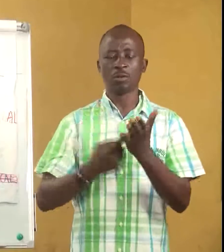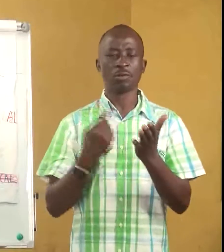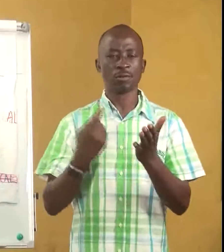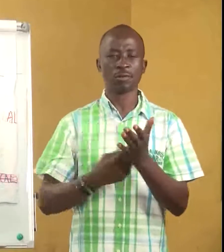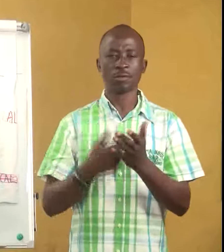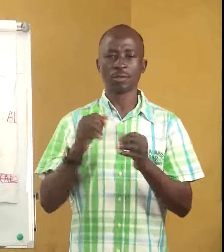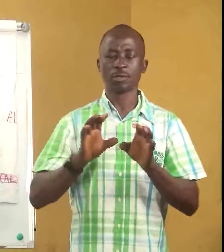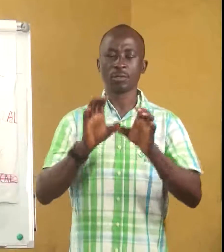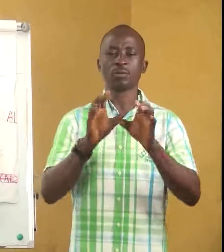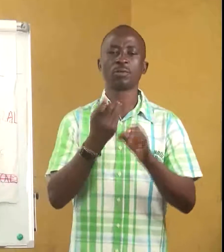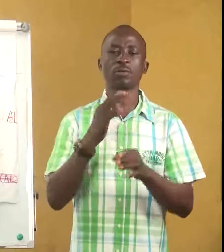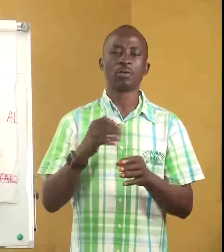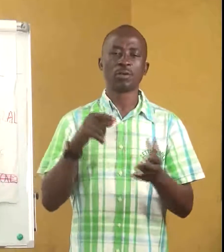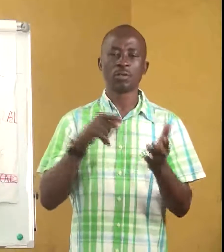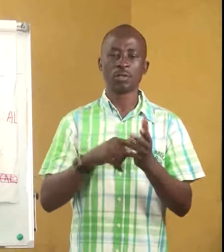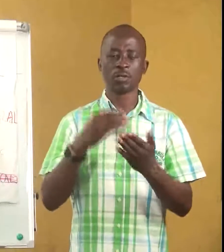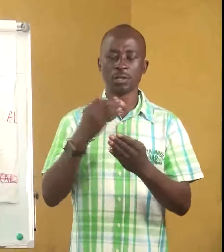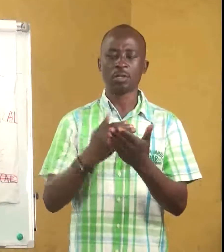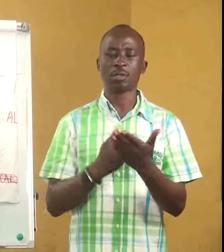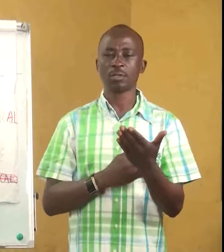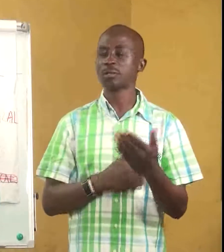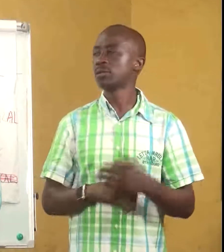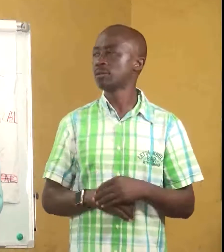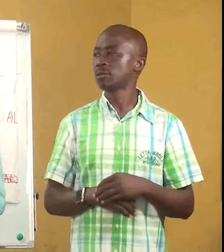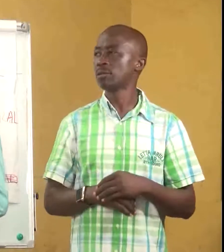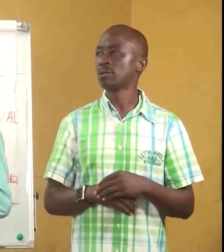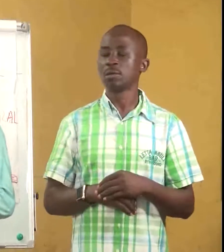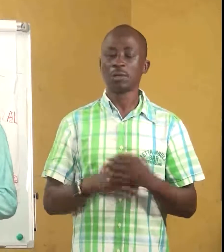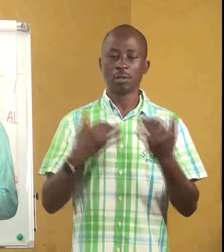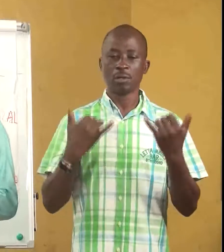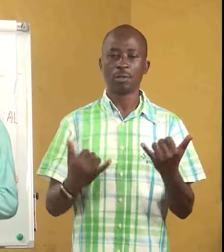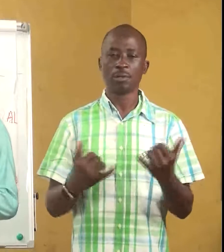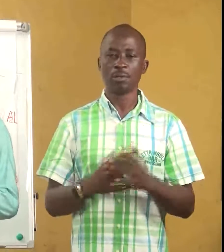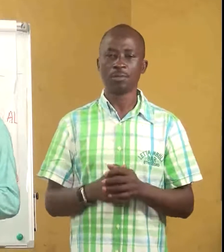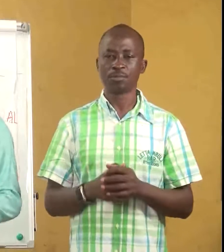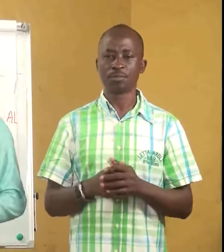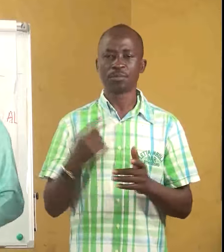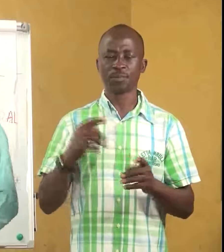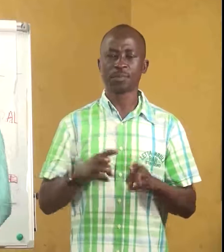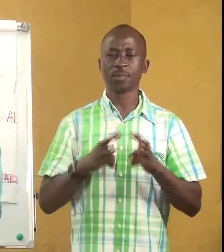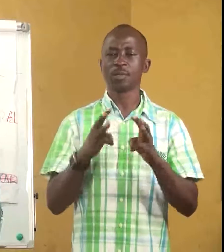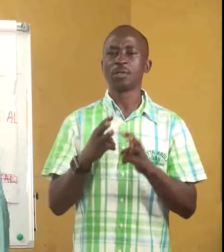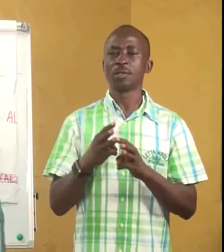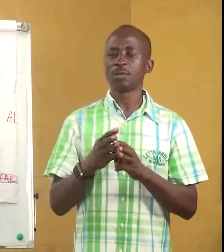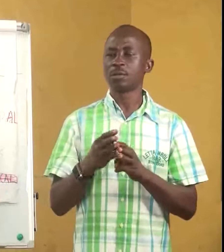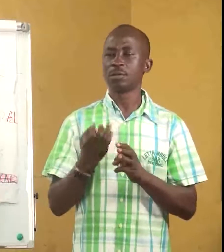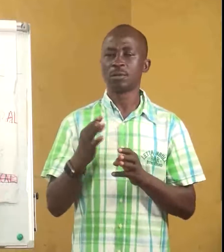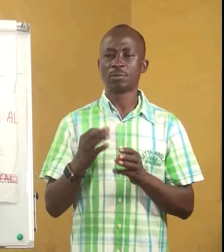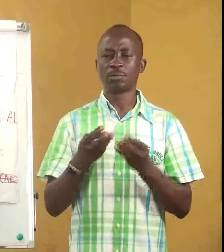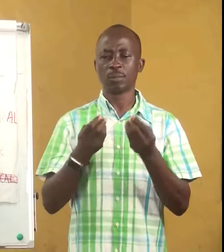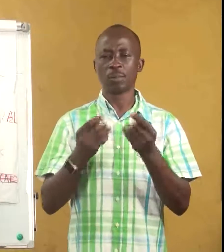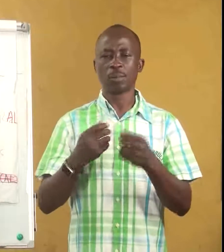the continuation of this lesson. Now, the processes of